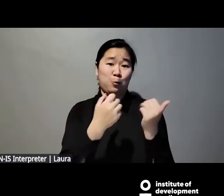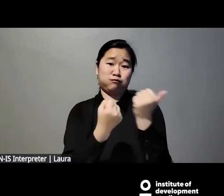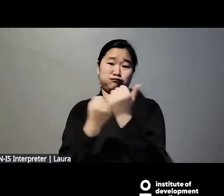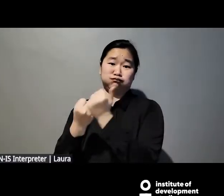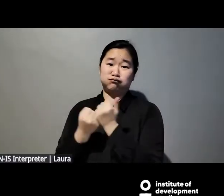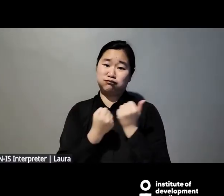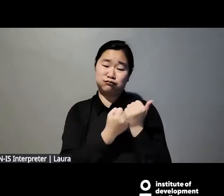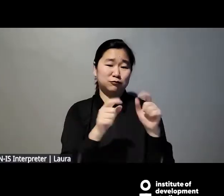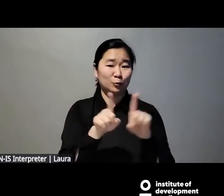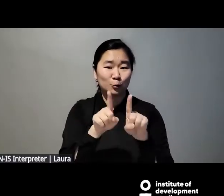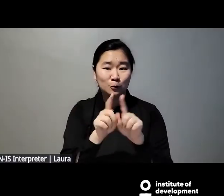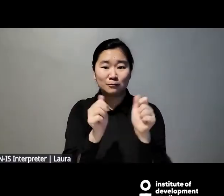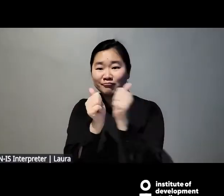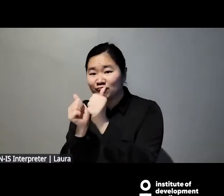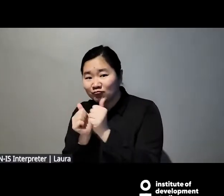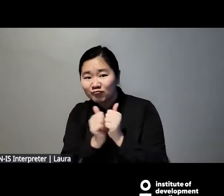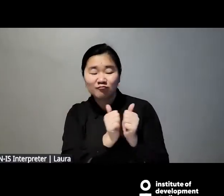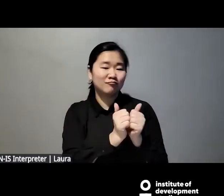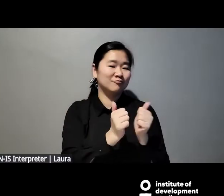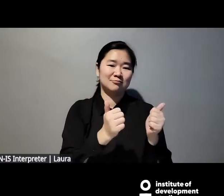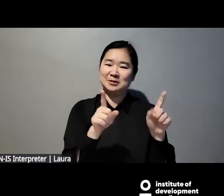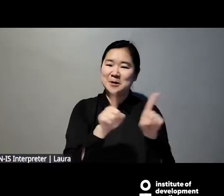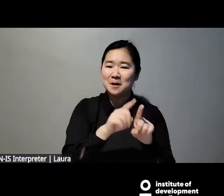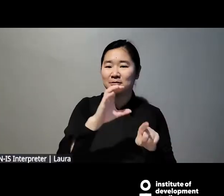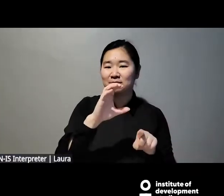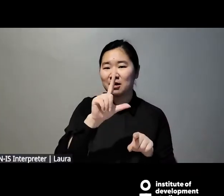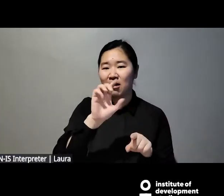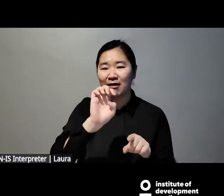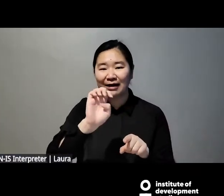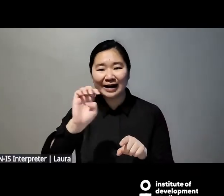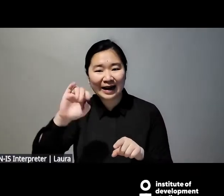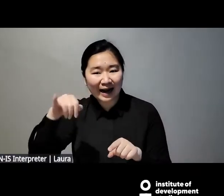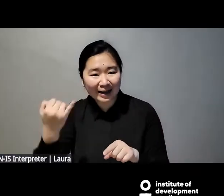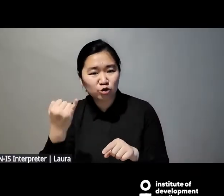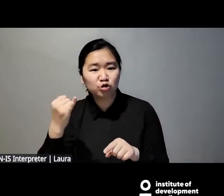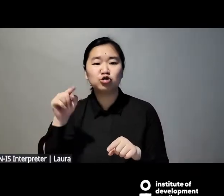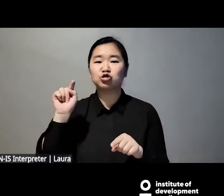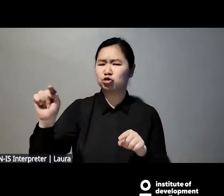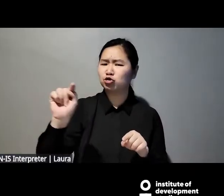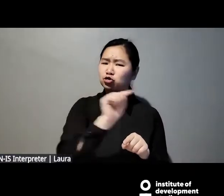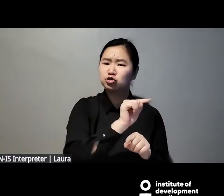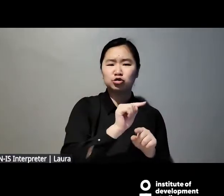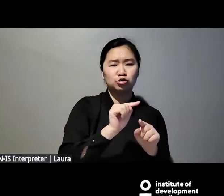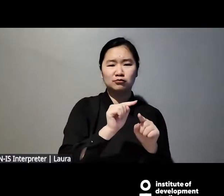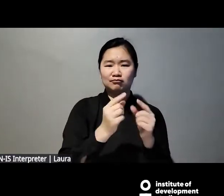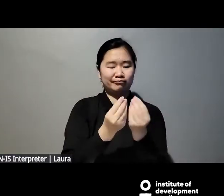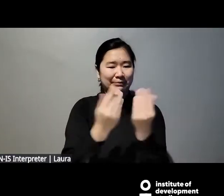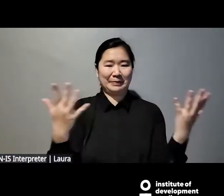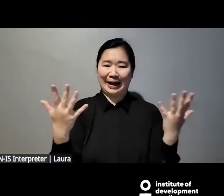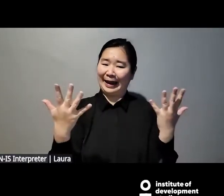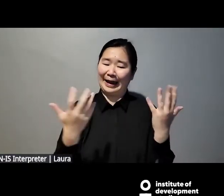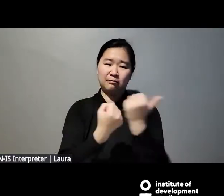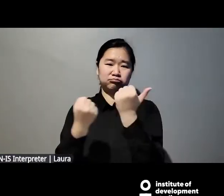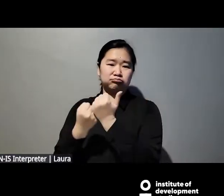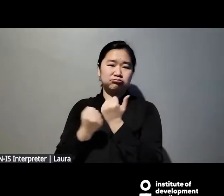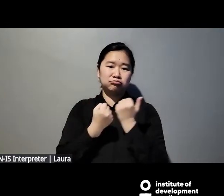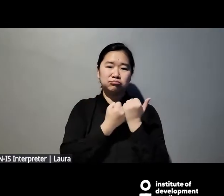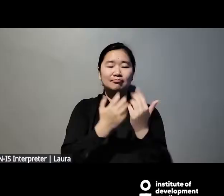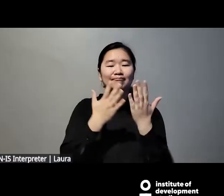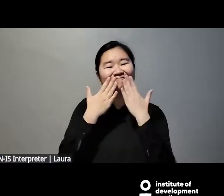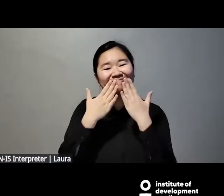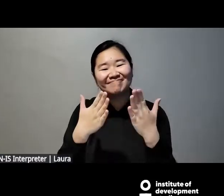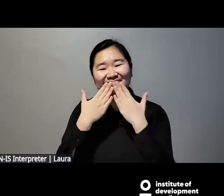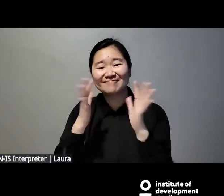want to say a few words about the approach we took as editors. So we had some values in mind when we started out on this editorial